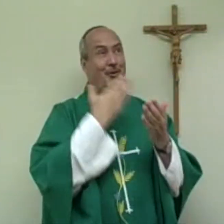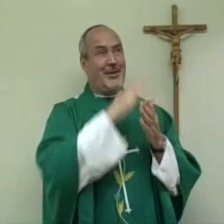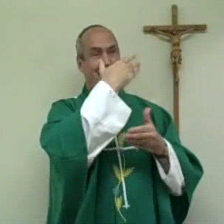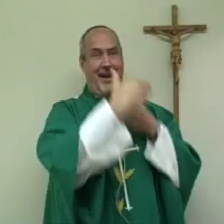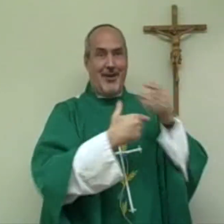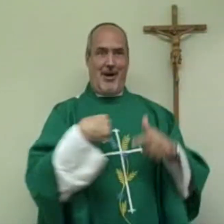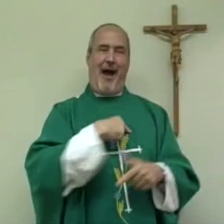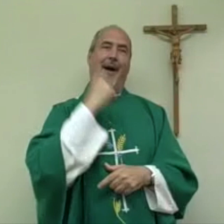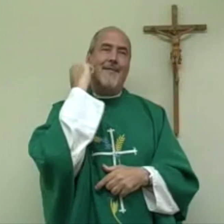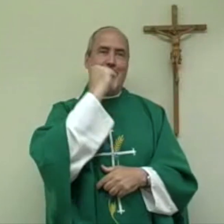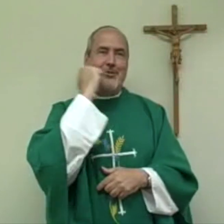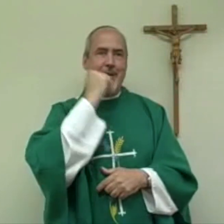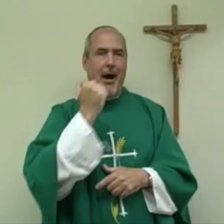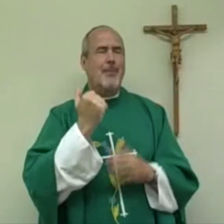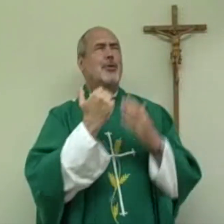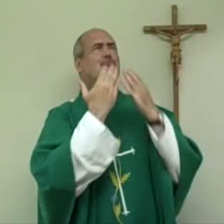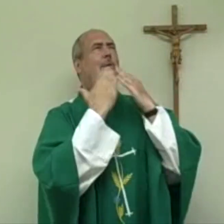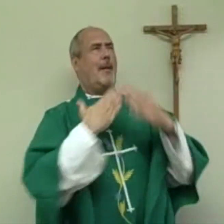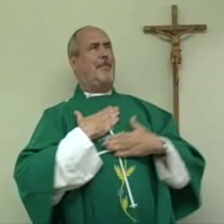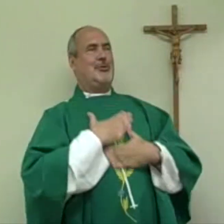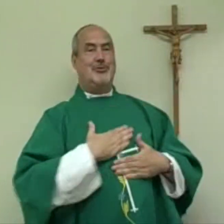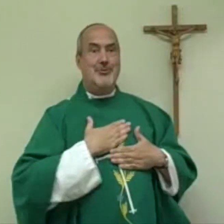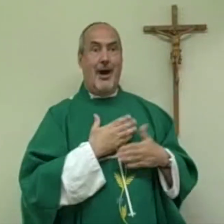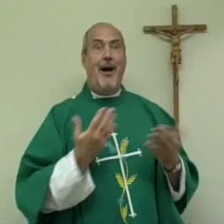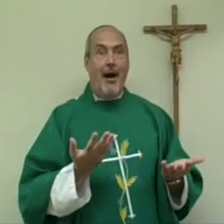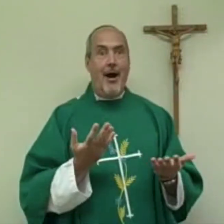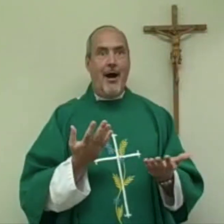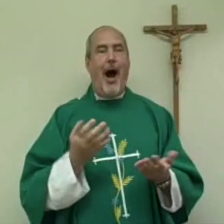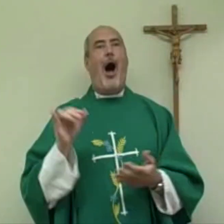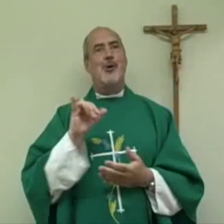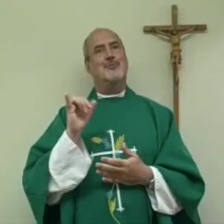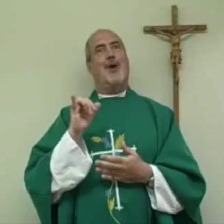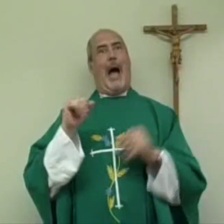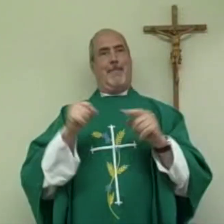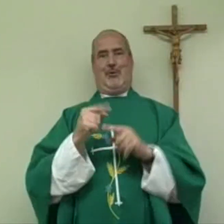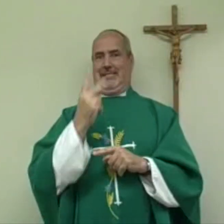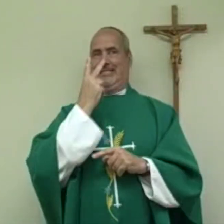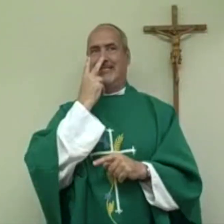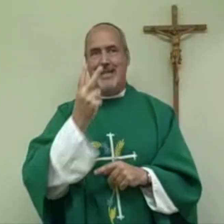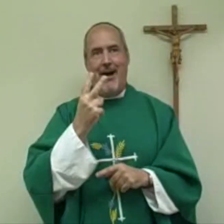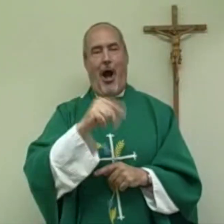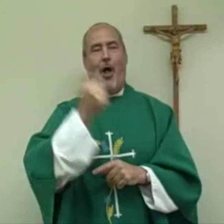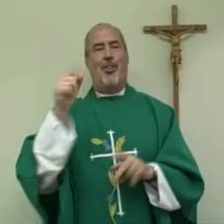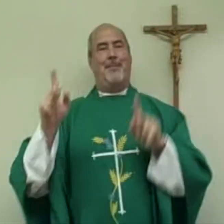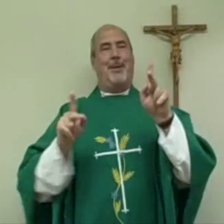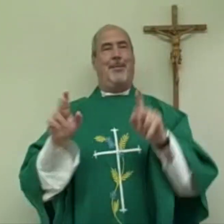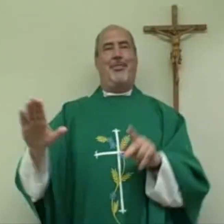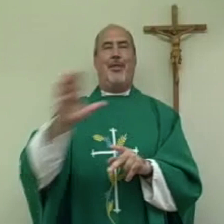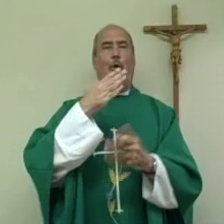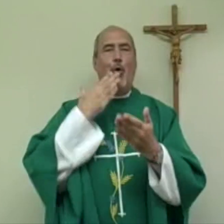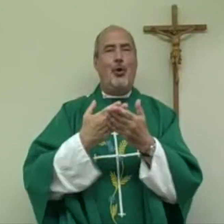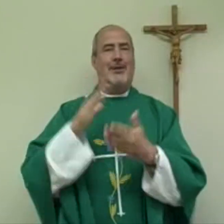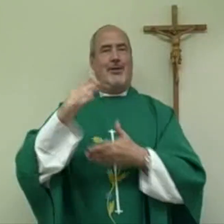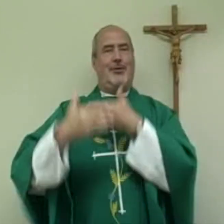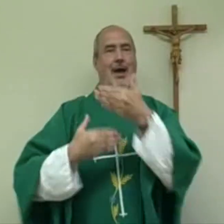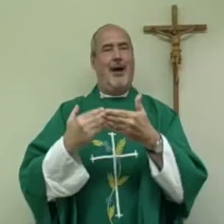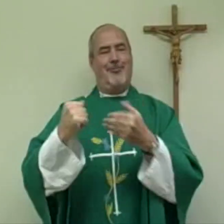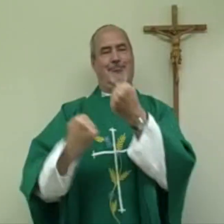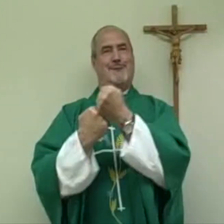see his goodness and kindness towards us every day, and to show him appreciation for that, to be able to see the